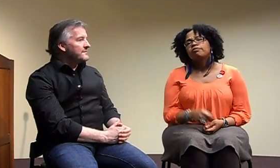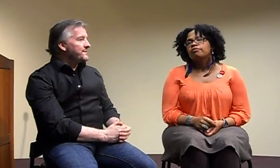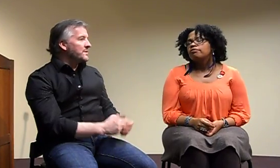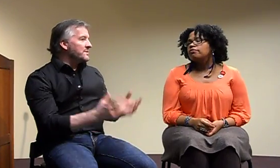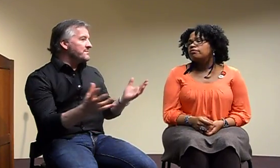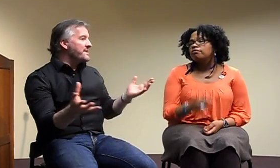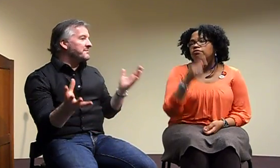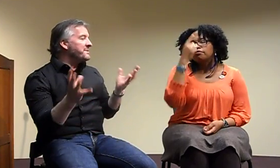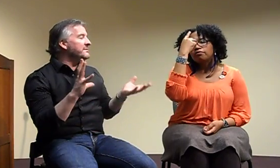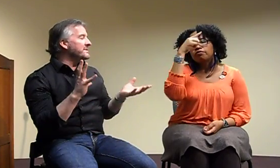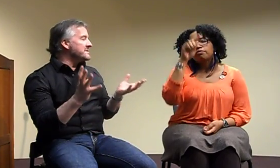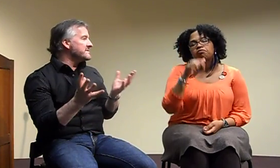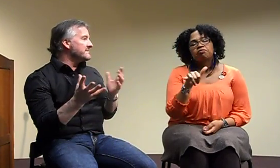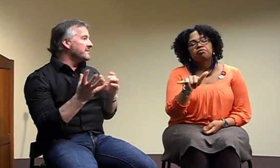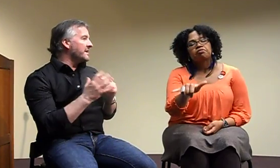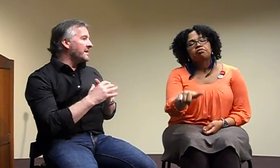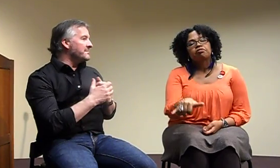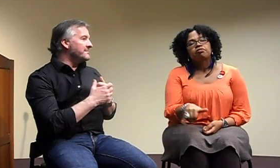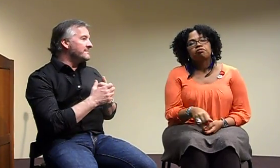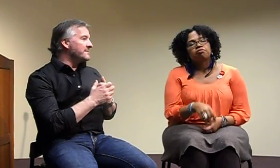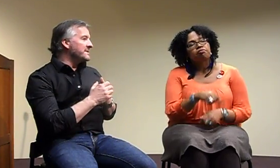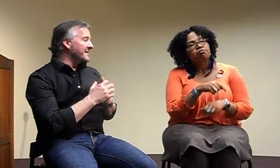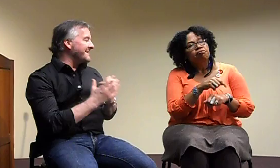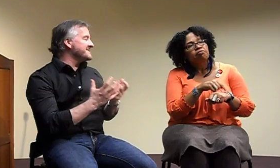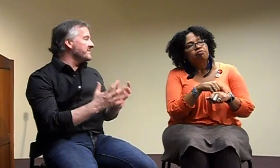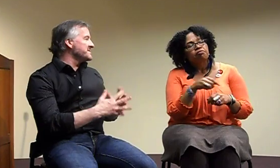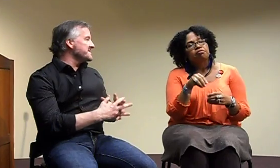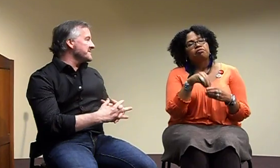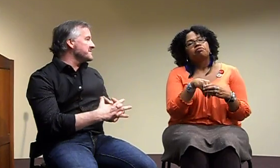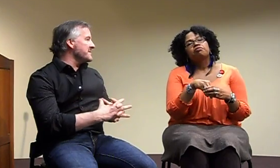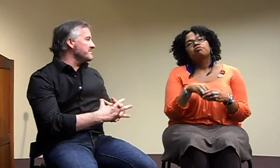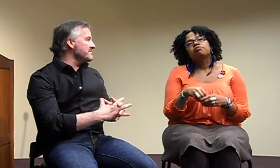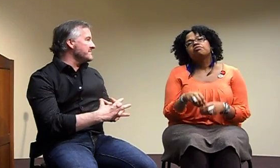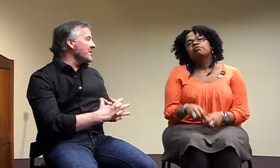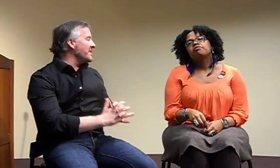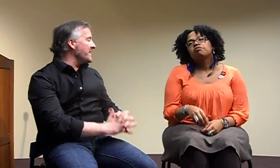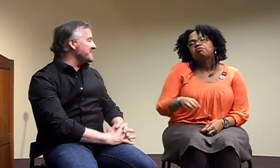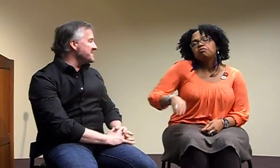for that period in the late 70s and early 80s.